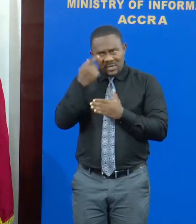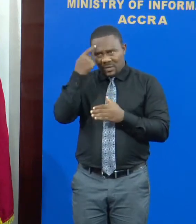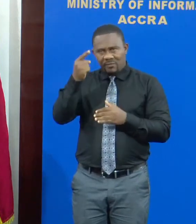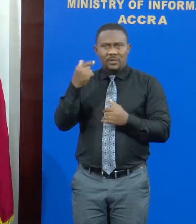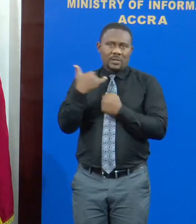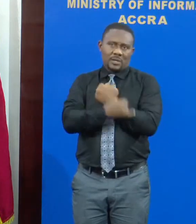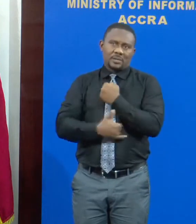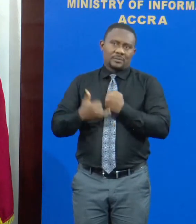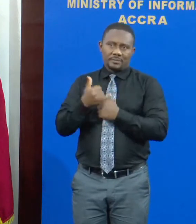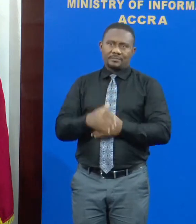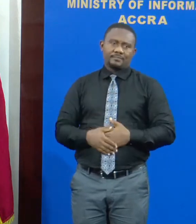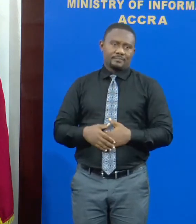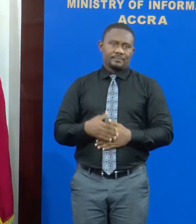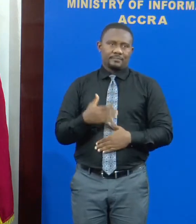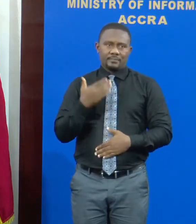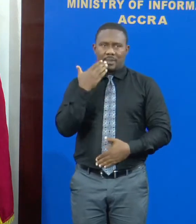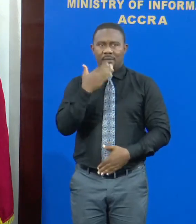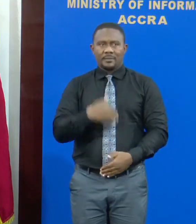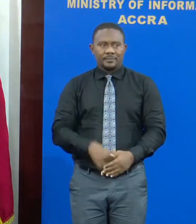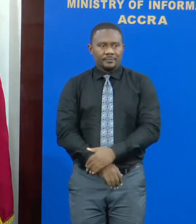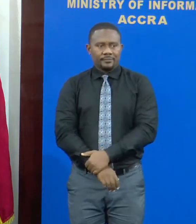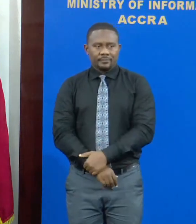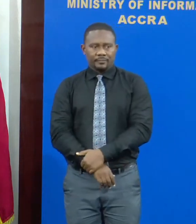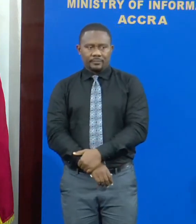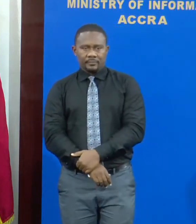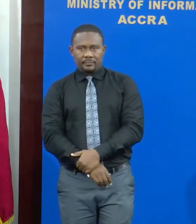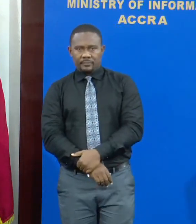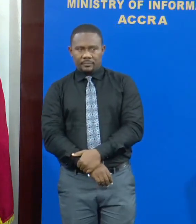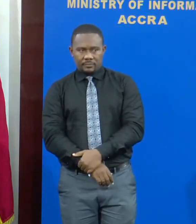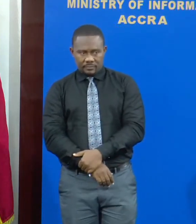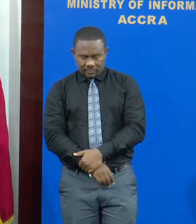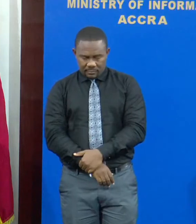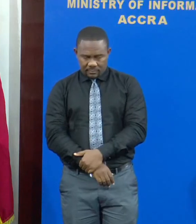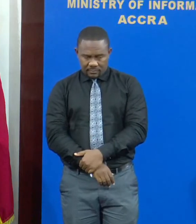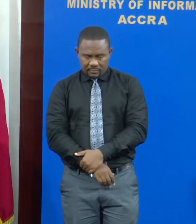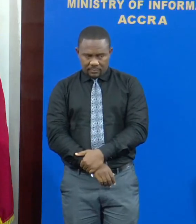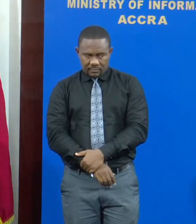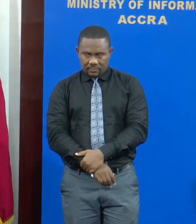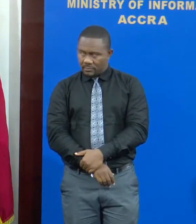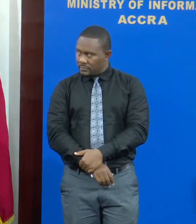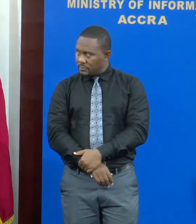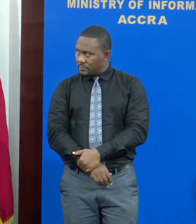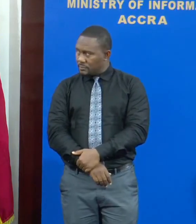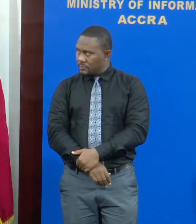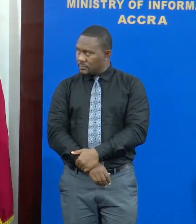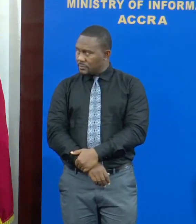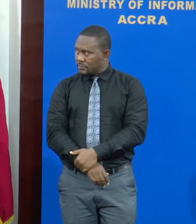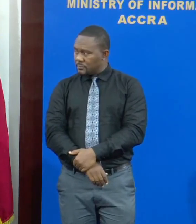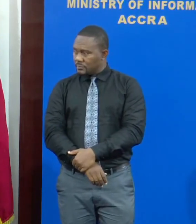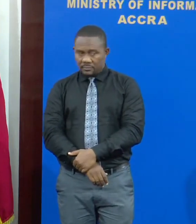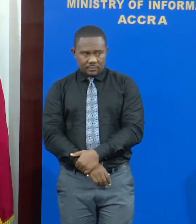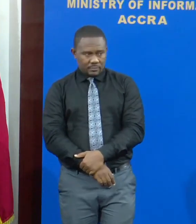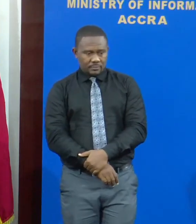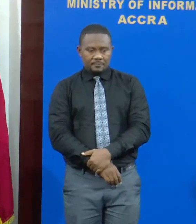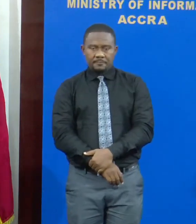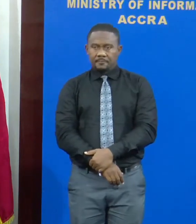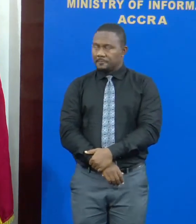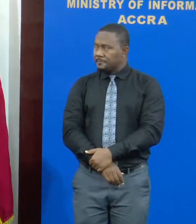this country. I hope this is a comprehensive response to your question. Thank you very much. And Madam, just one